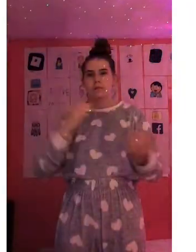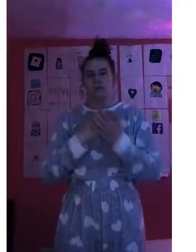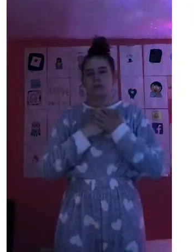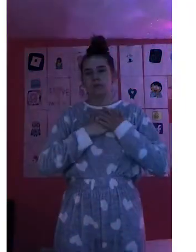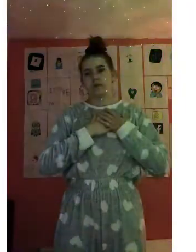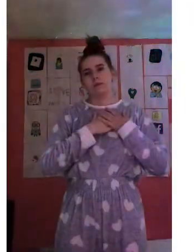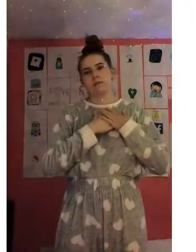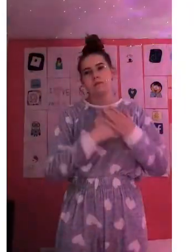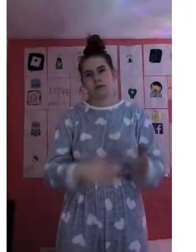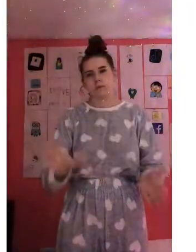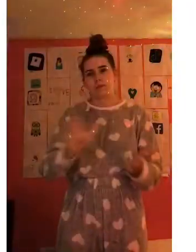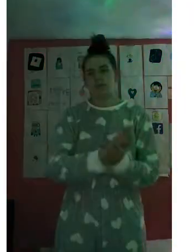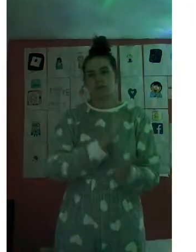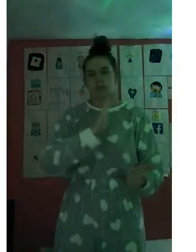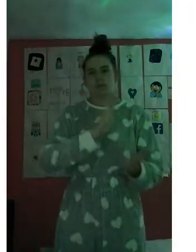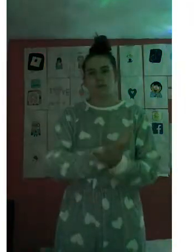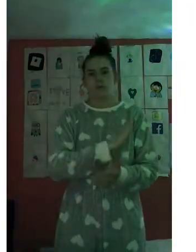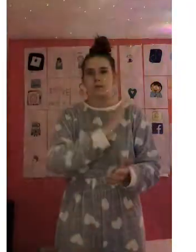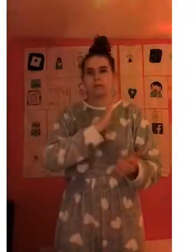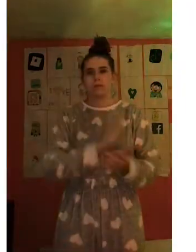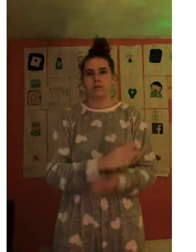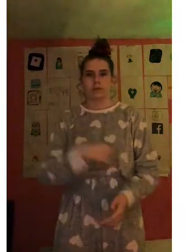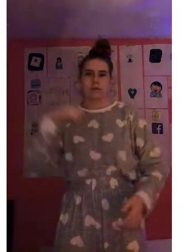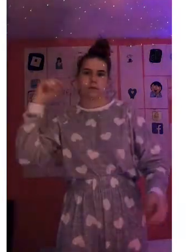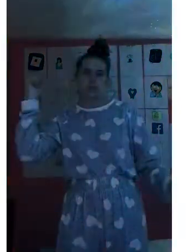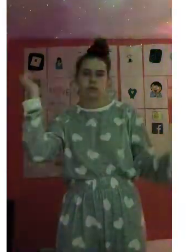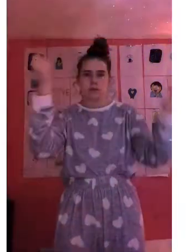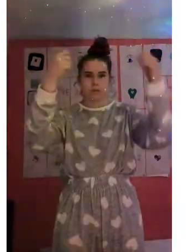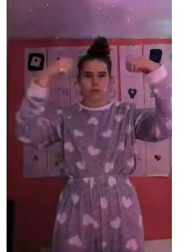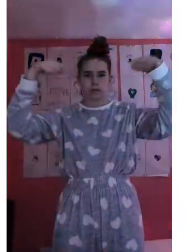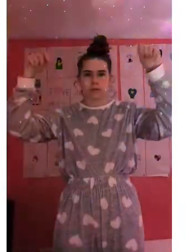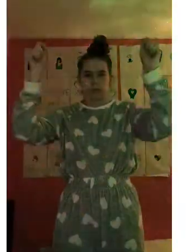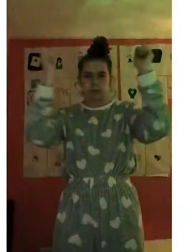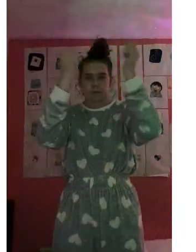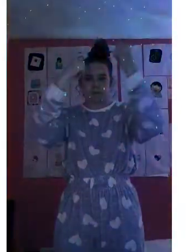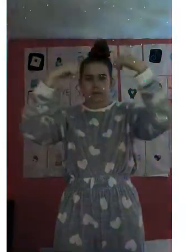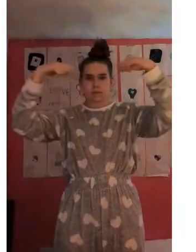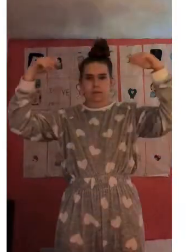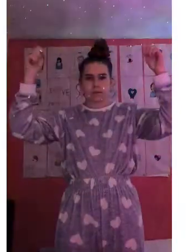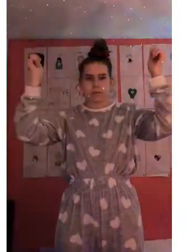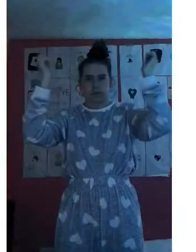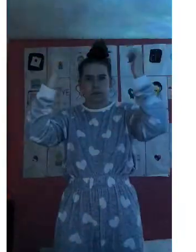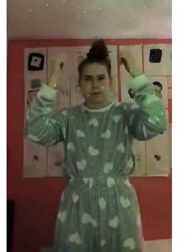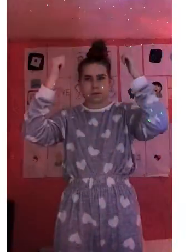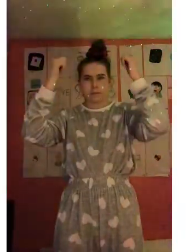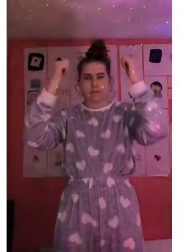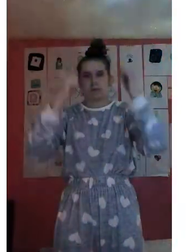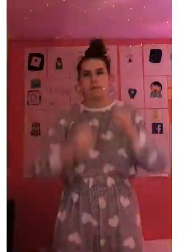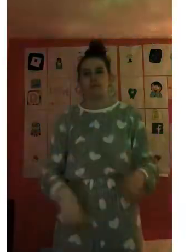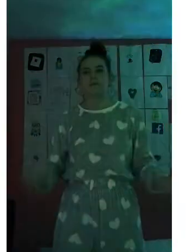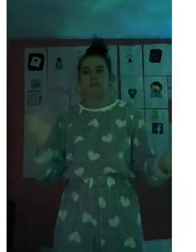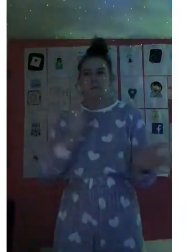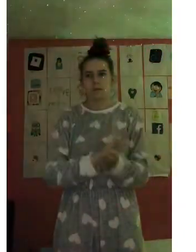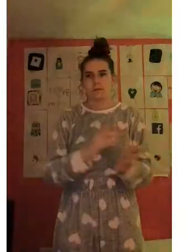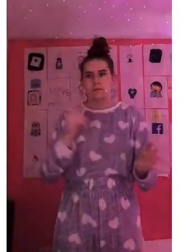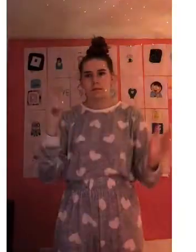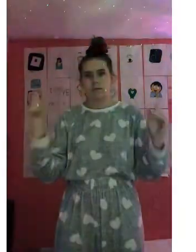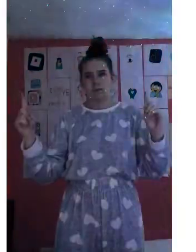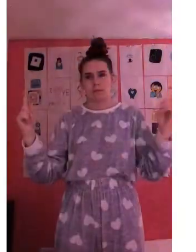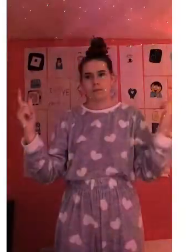life that's been lived So I'll sing hallelujah You are an angel in